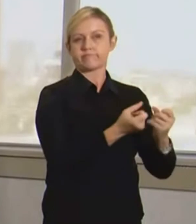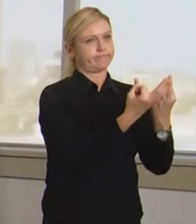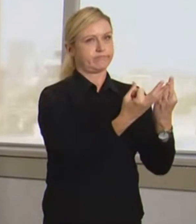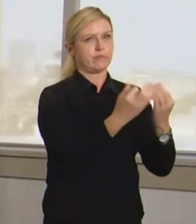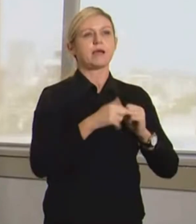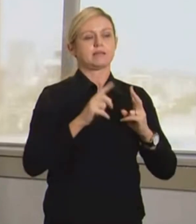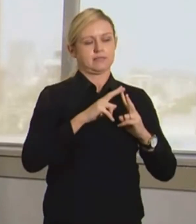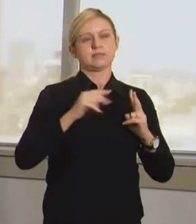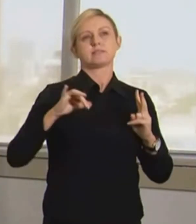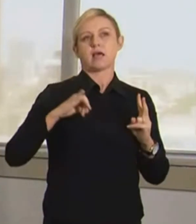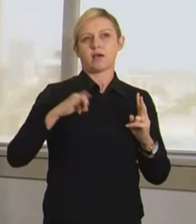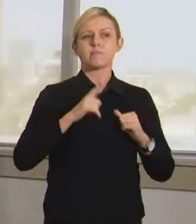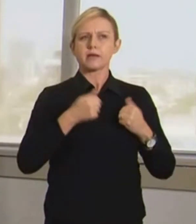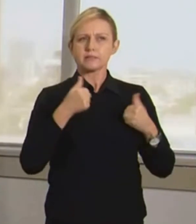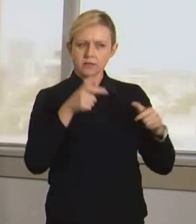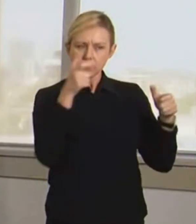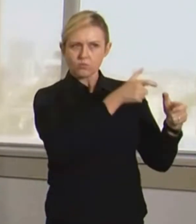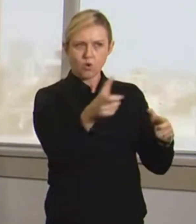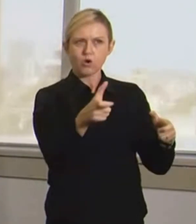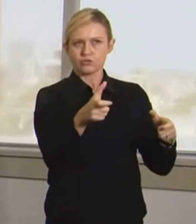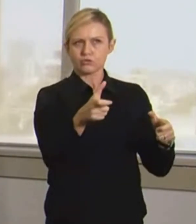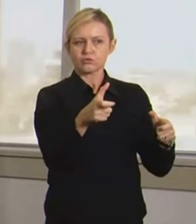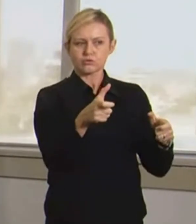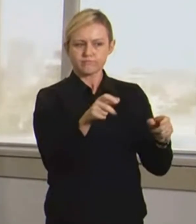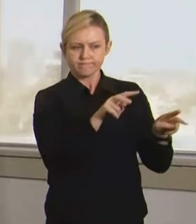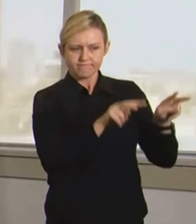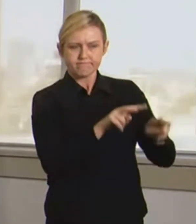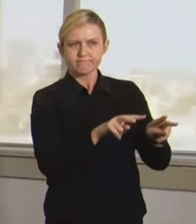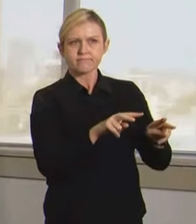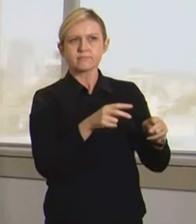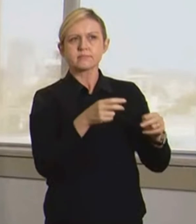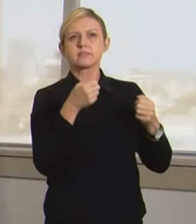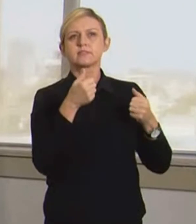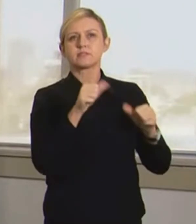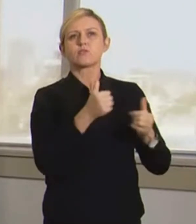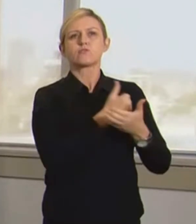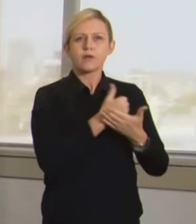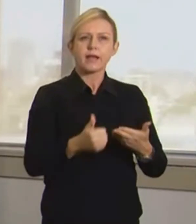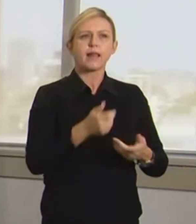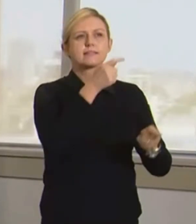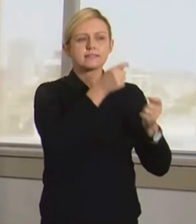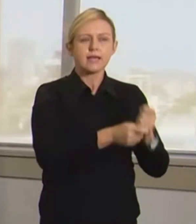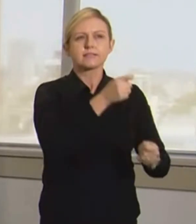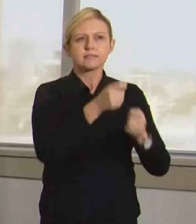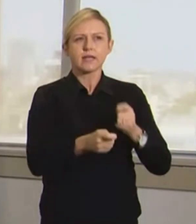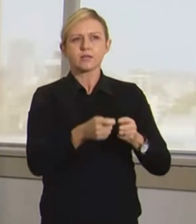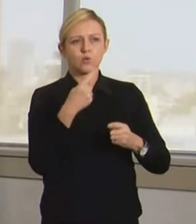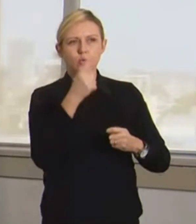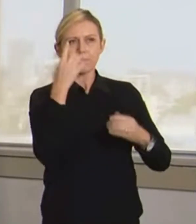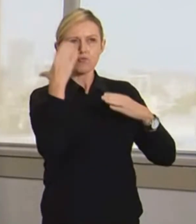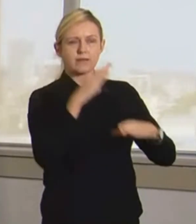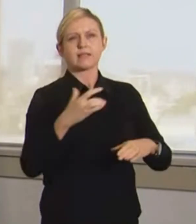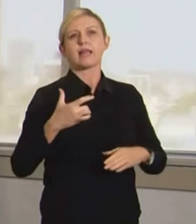monitor closely. As the Minister indicated, we are continuing to test the residents in